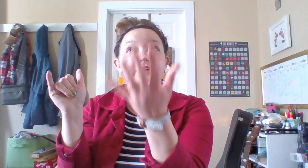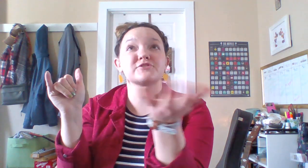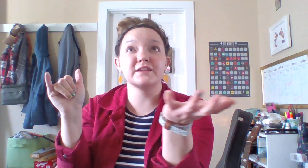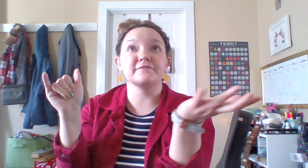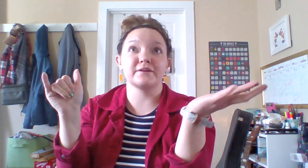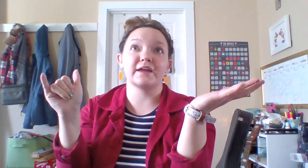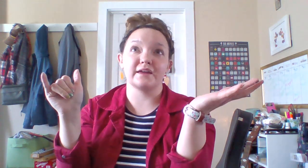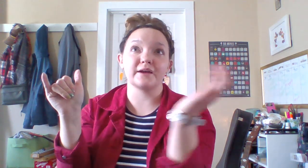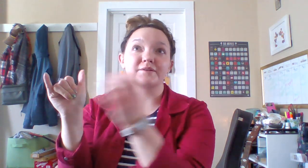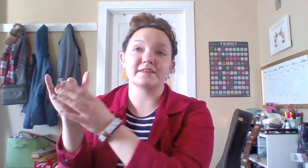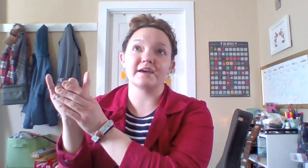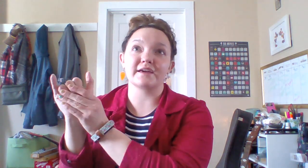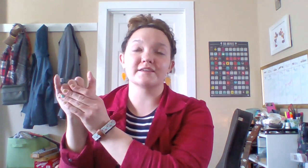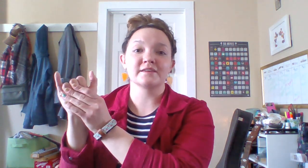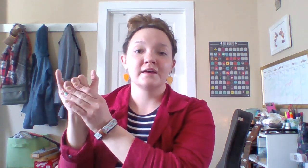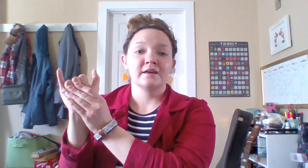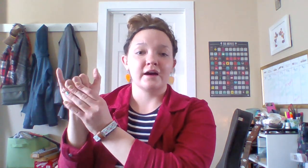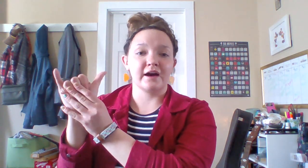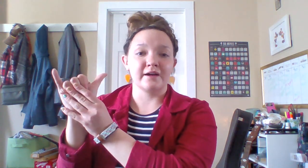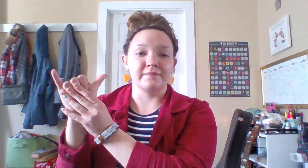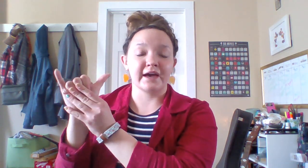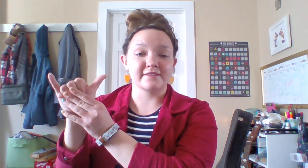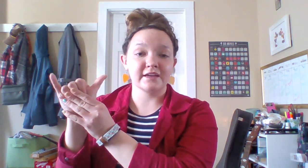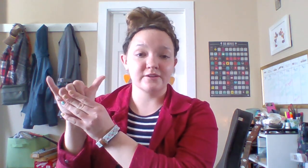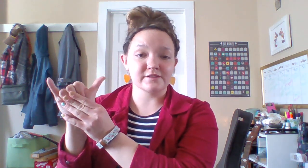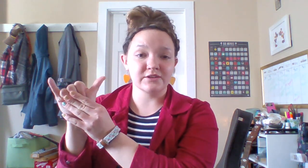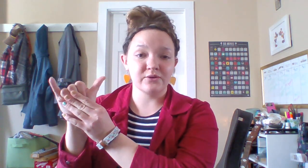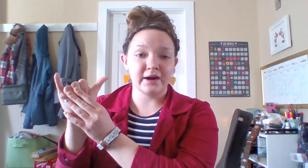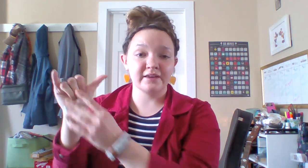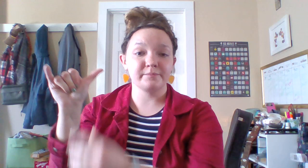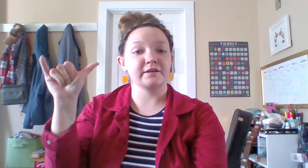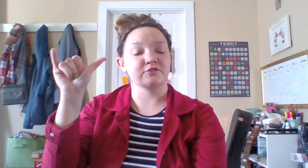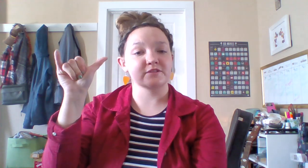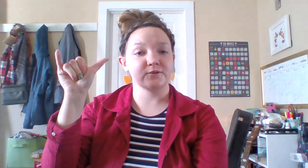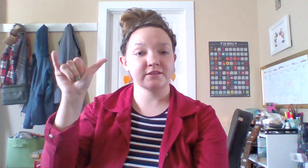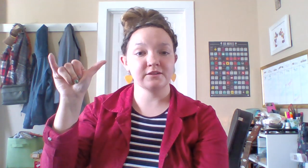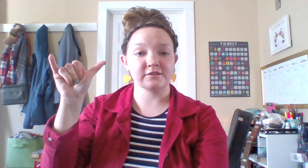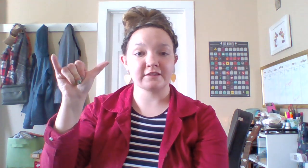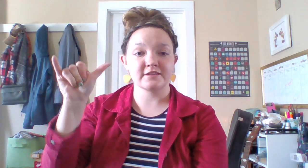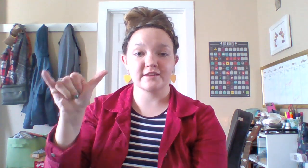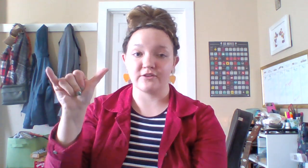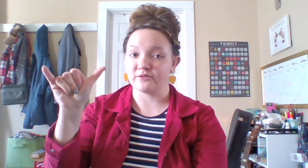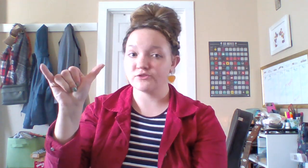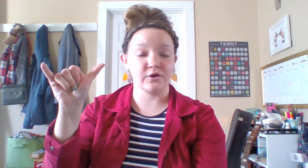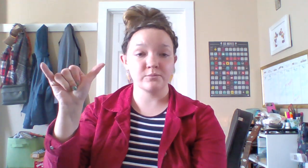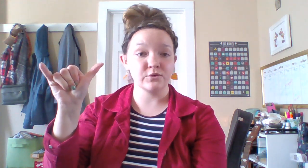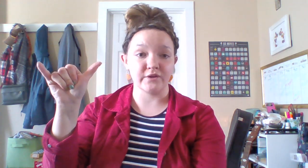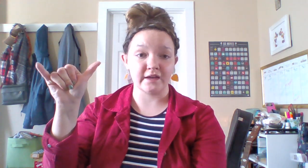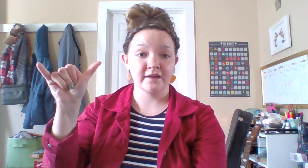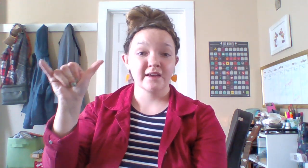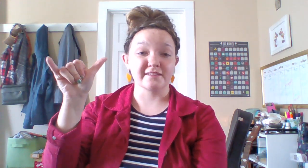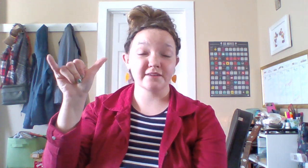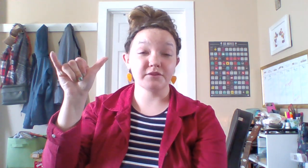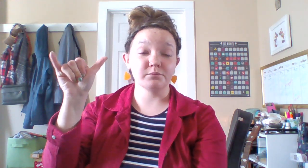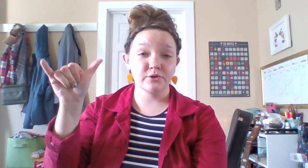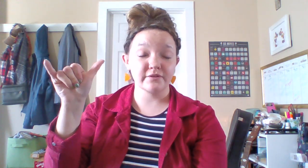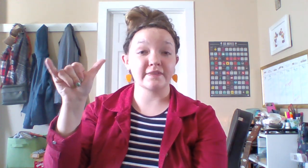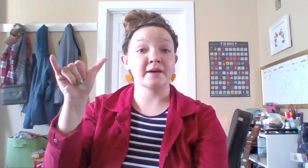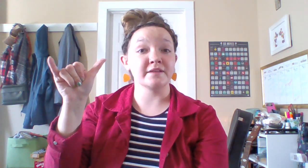position of your hand, I would say, I guess, as they use in Hawaii, but you're just going to use it still. Don't move it, because if you move it, that means